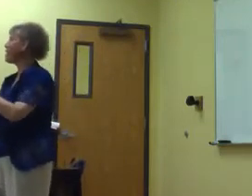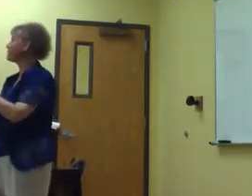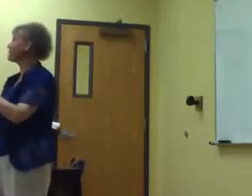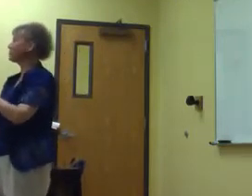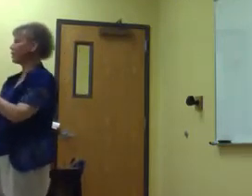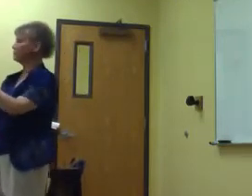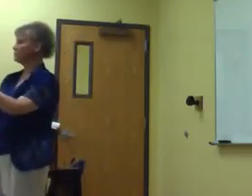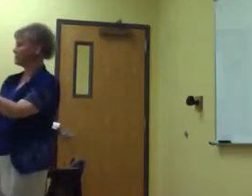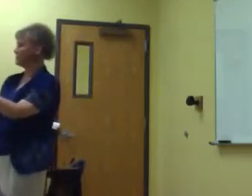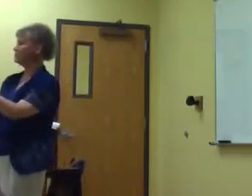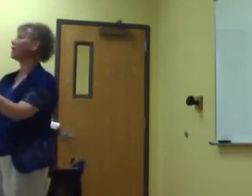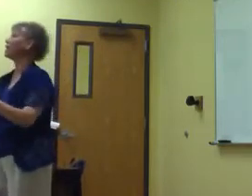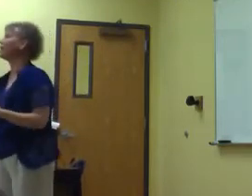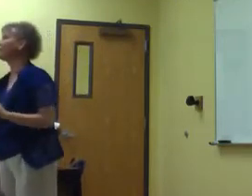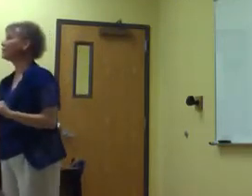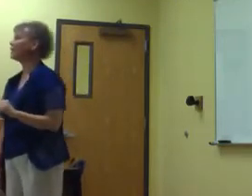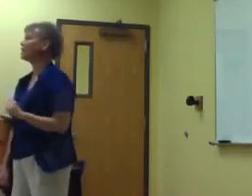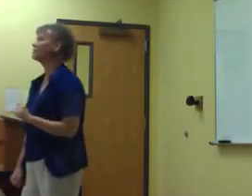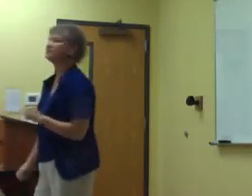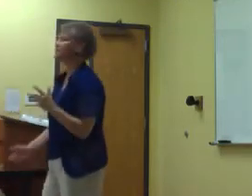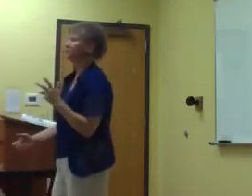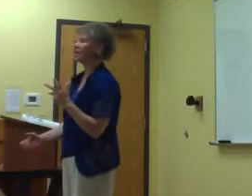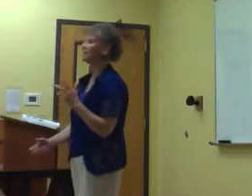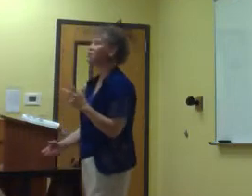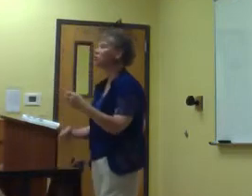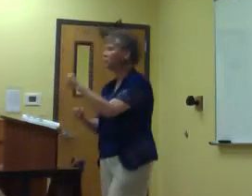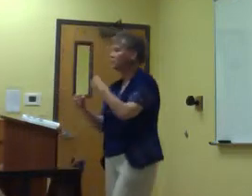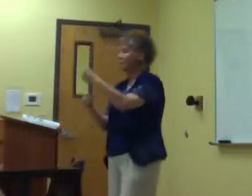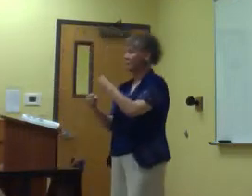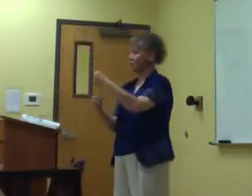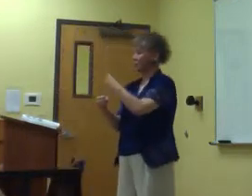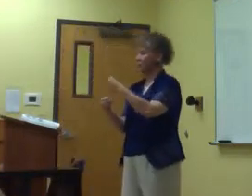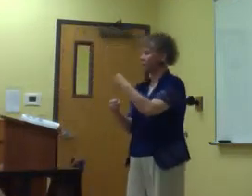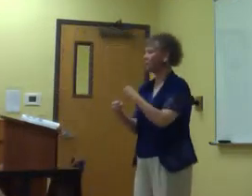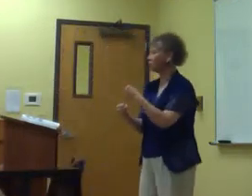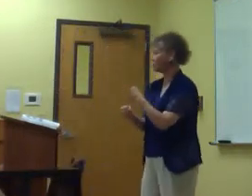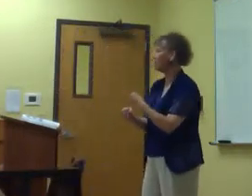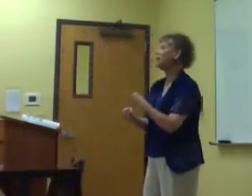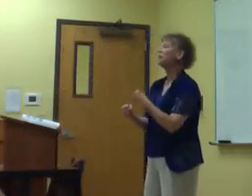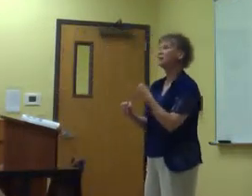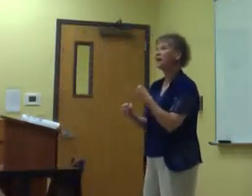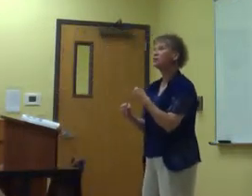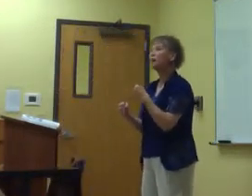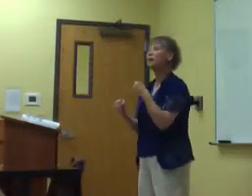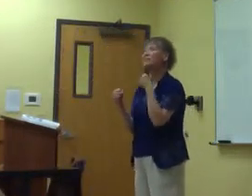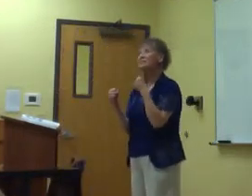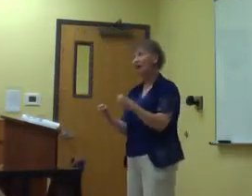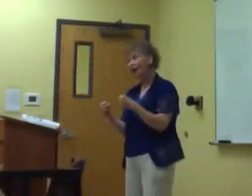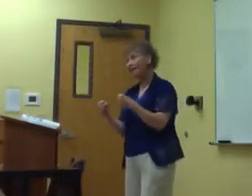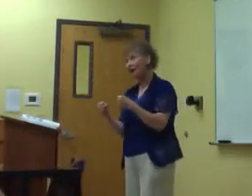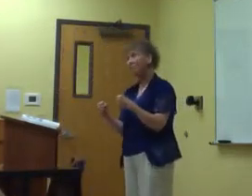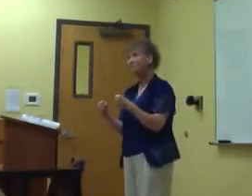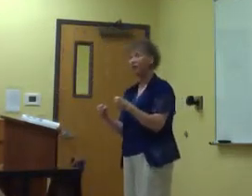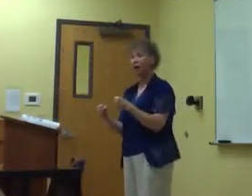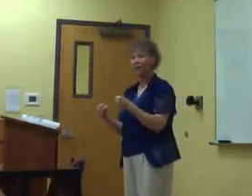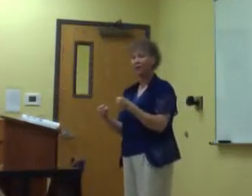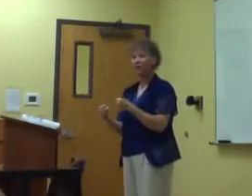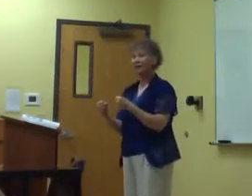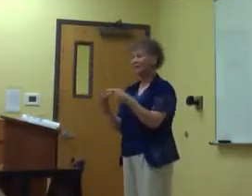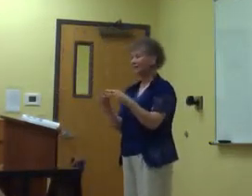Nowadays we go, all right, and we're not gonna use this cranking motion, but that's where the sign comes from, is the